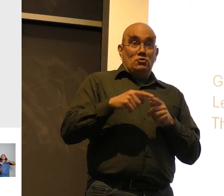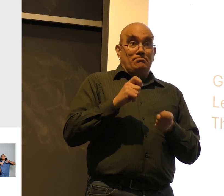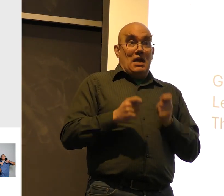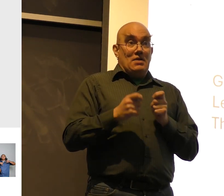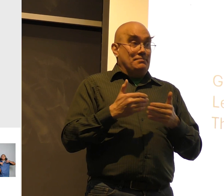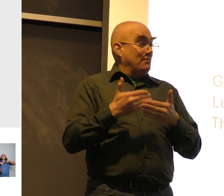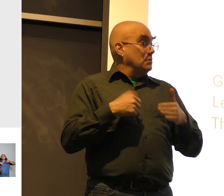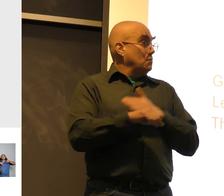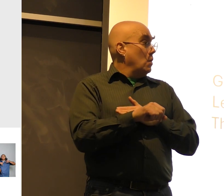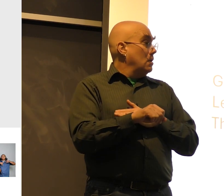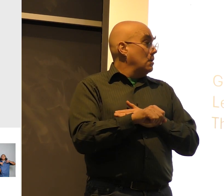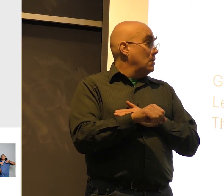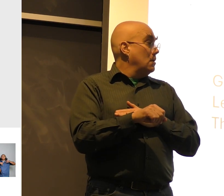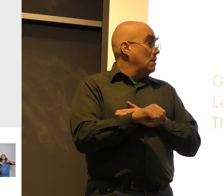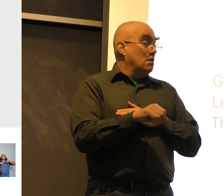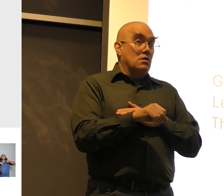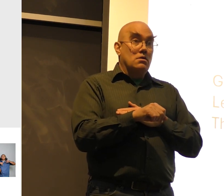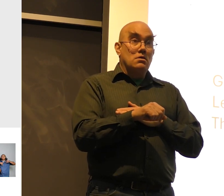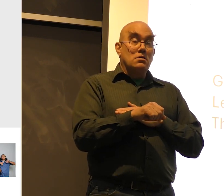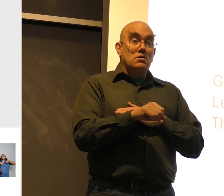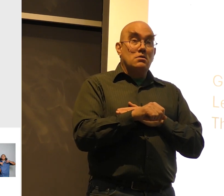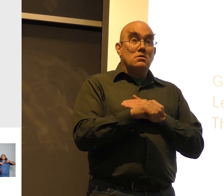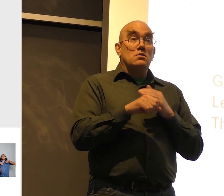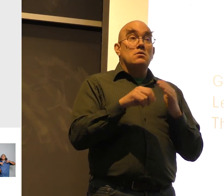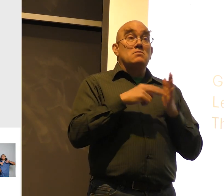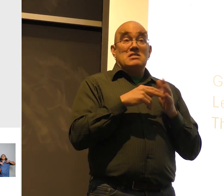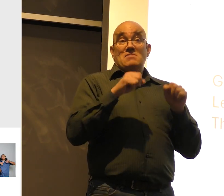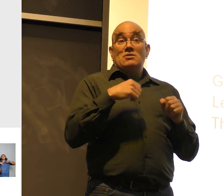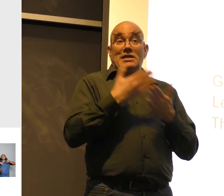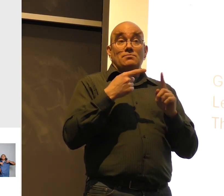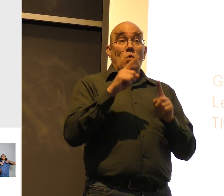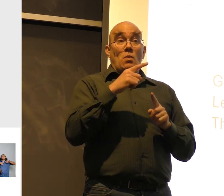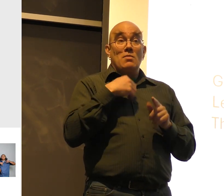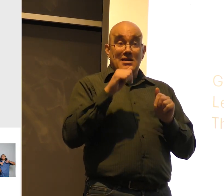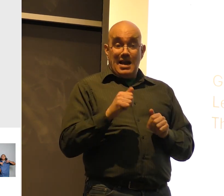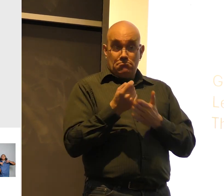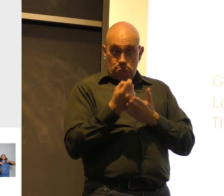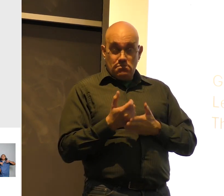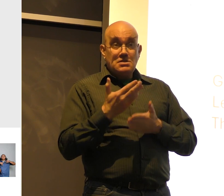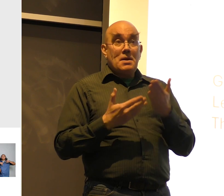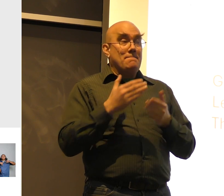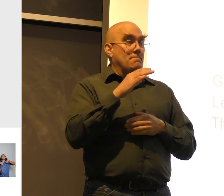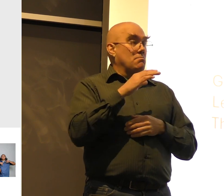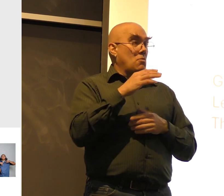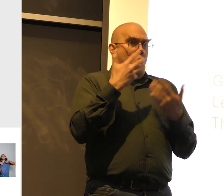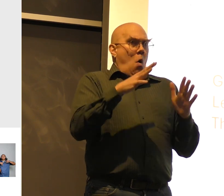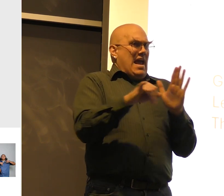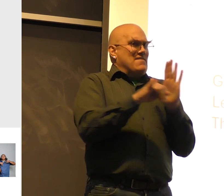some people have using that to modify babies before they're even born, which means we might get to the point where we can get rid of